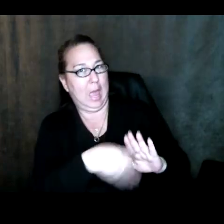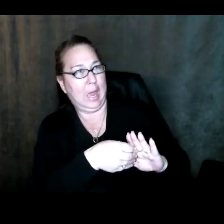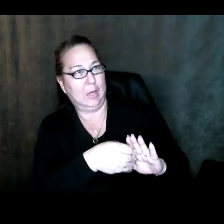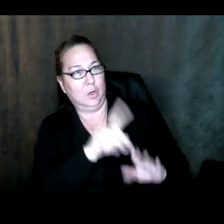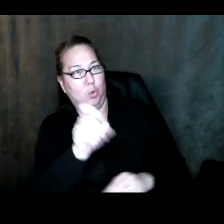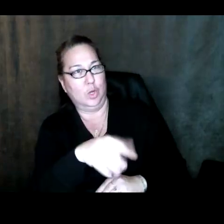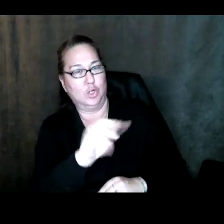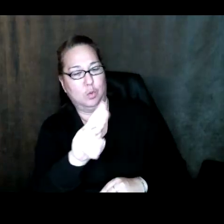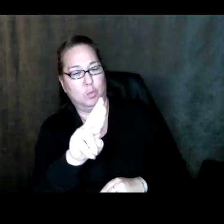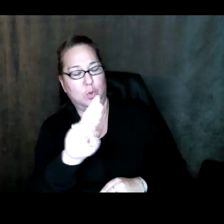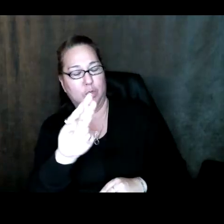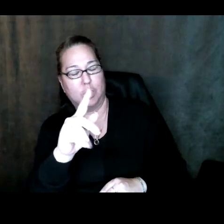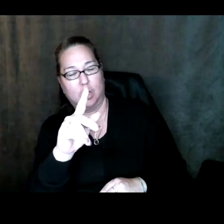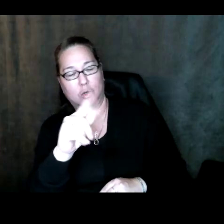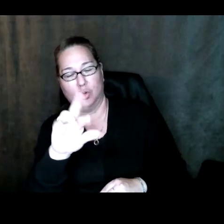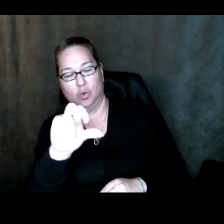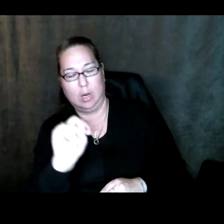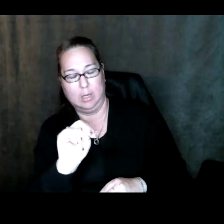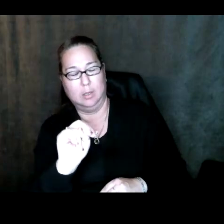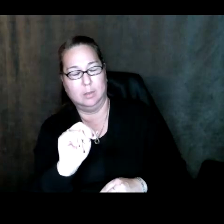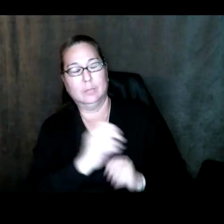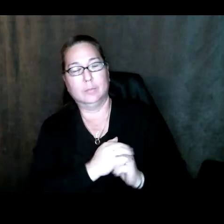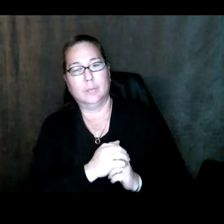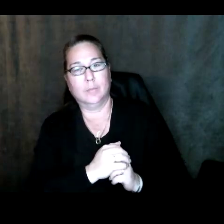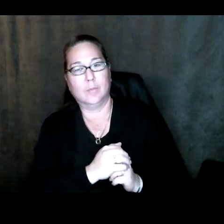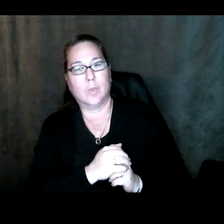In information that you provide us,